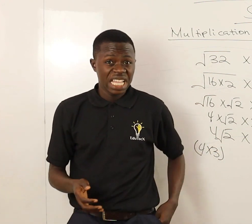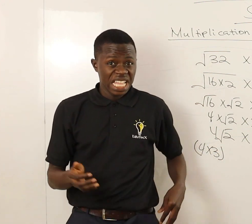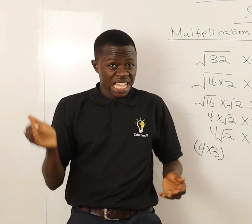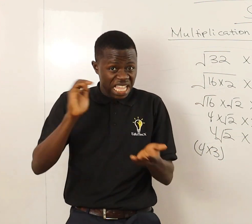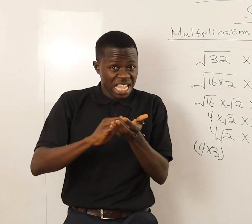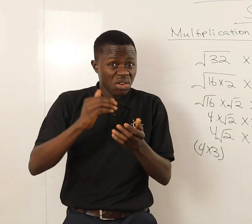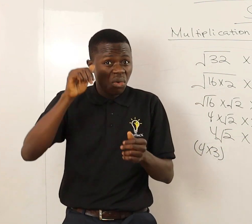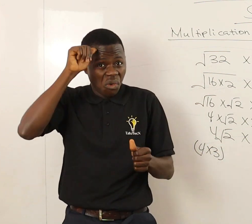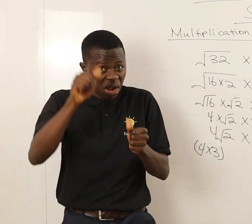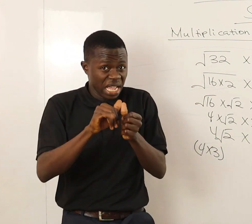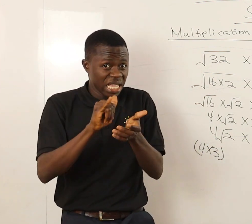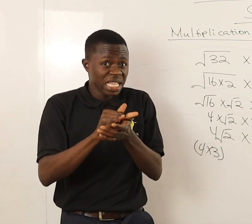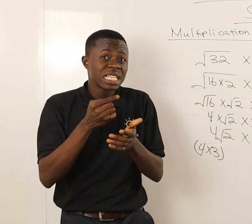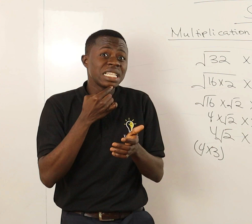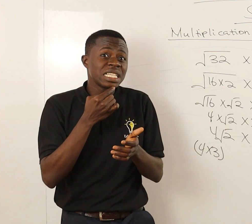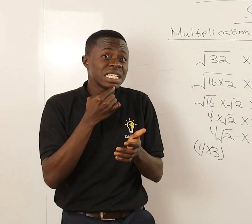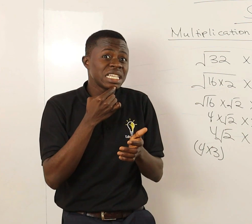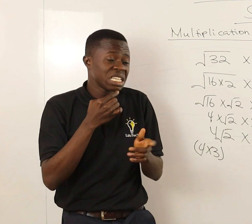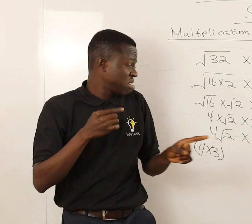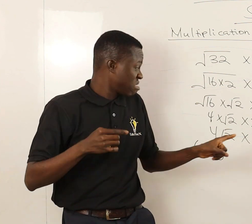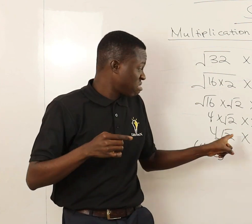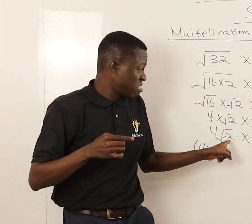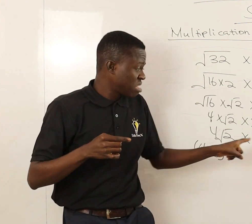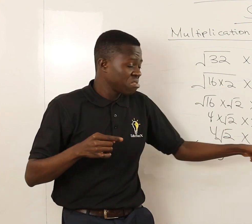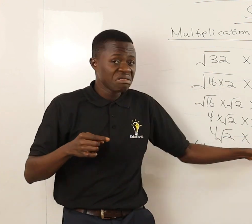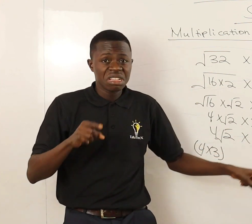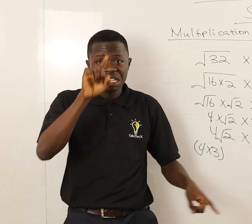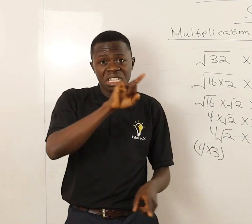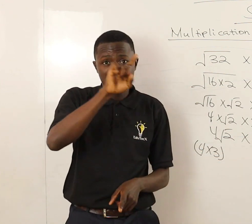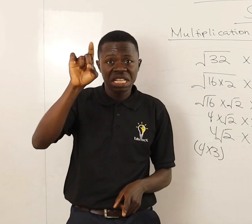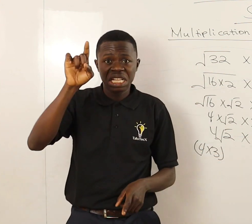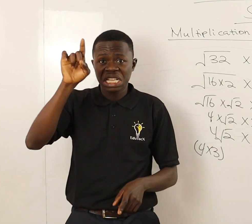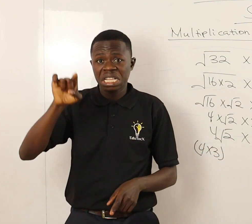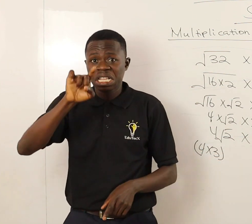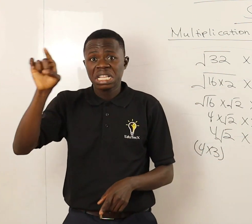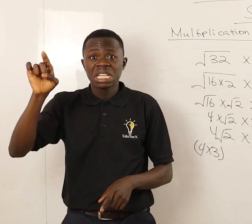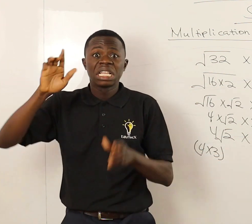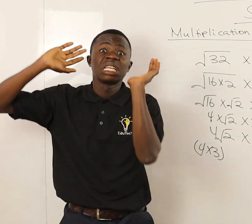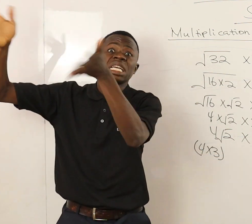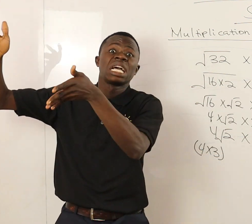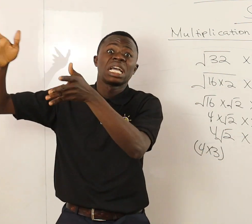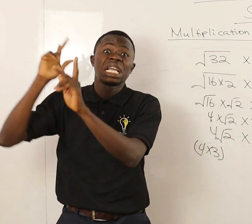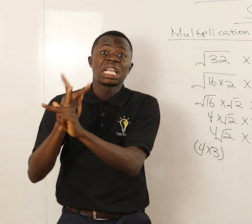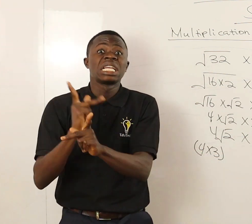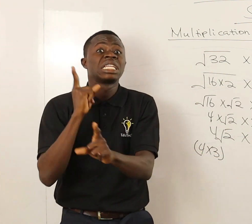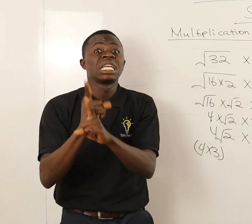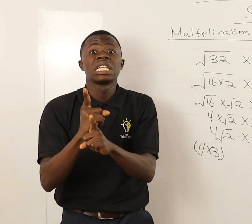Then again, you remember that we said square root of 2 and square root of 3. Whether they